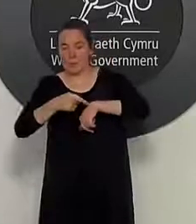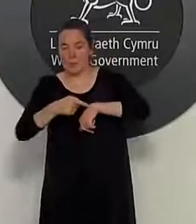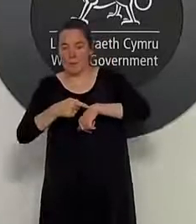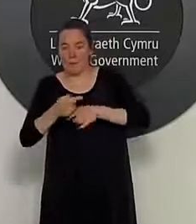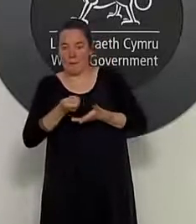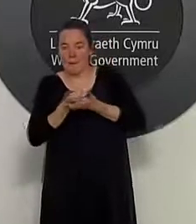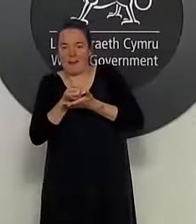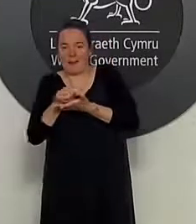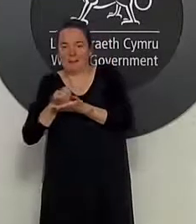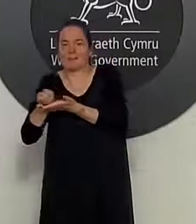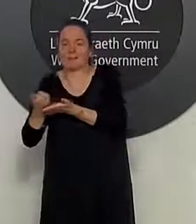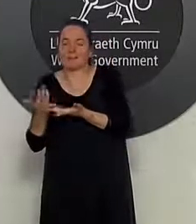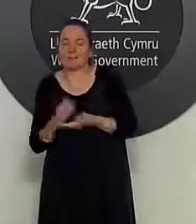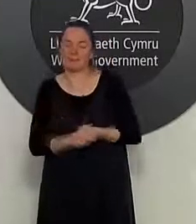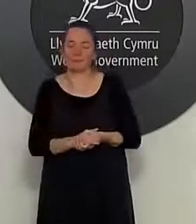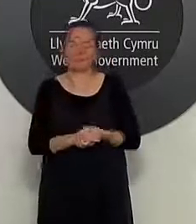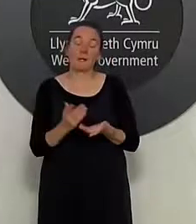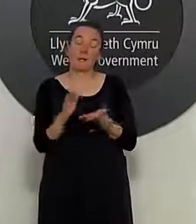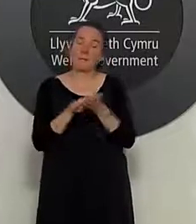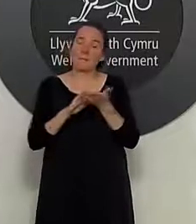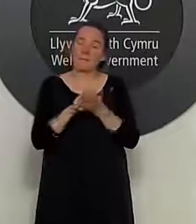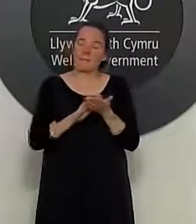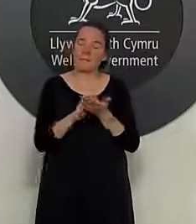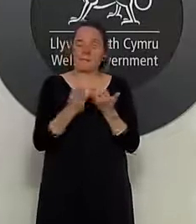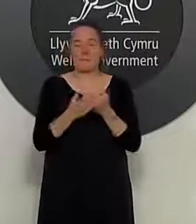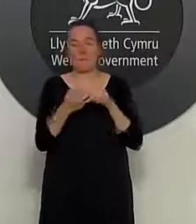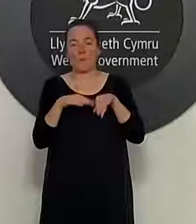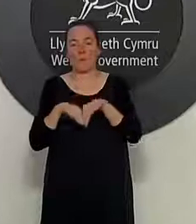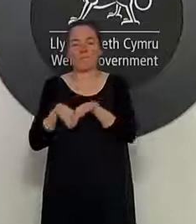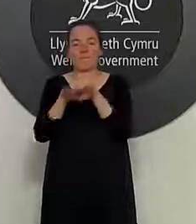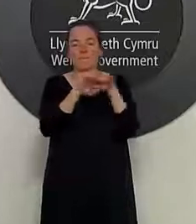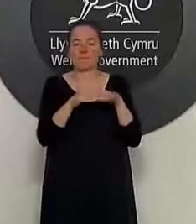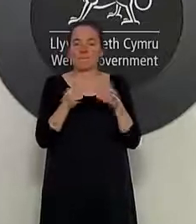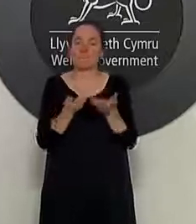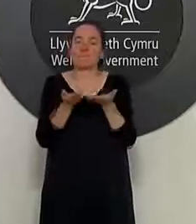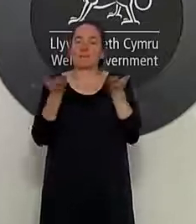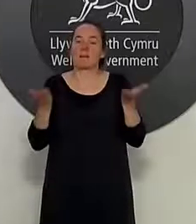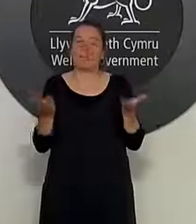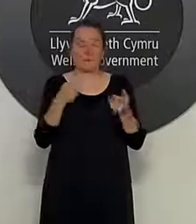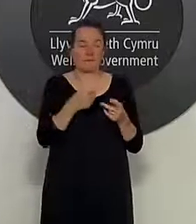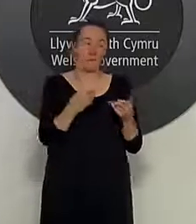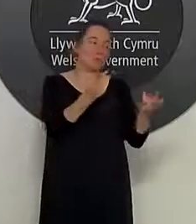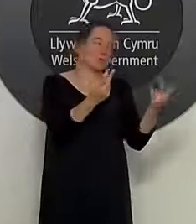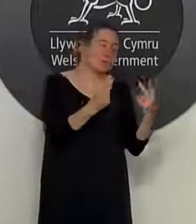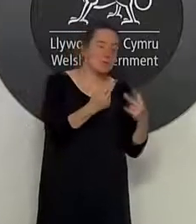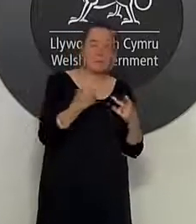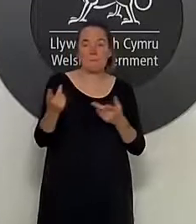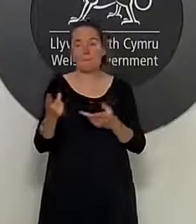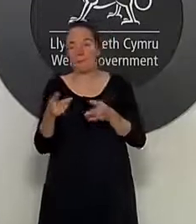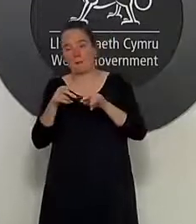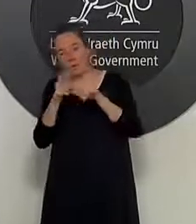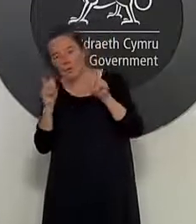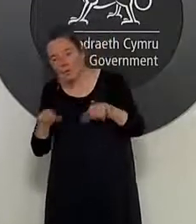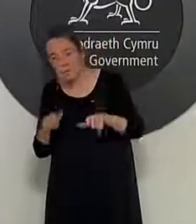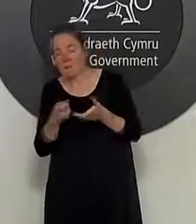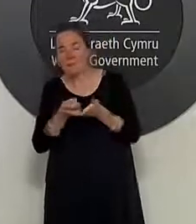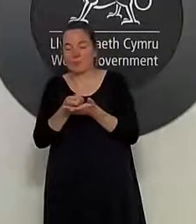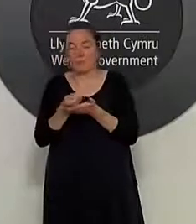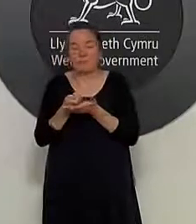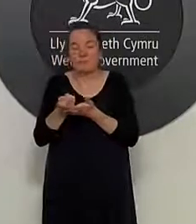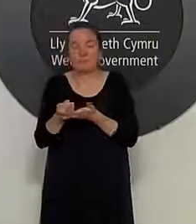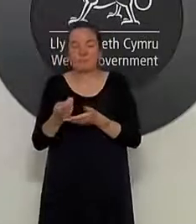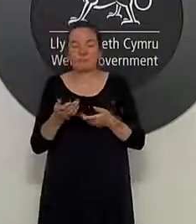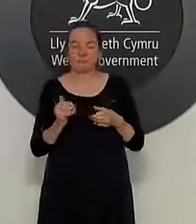housing system and level the playing field for tourism accommodation providers. We will consult on the detailed